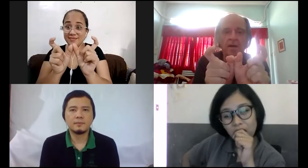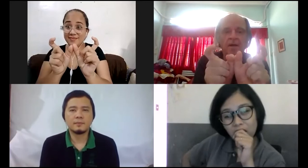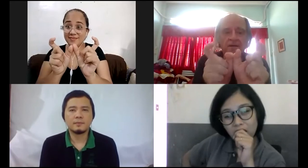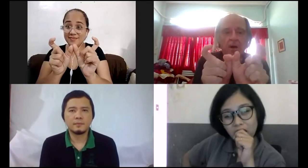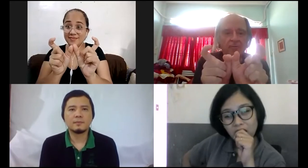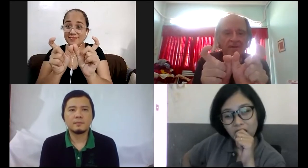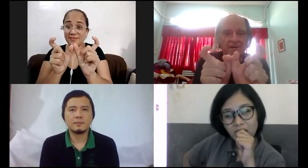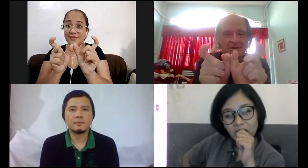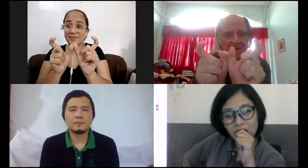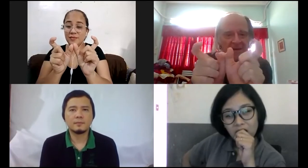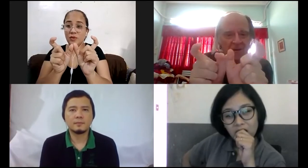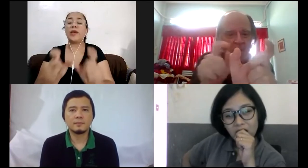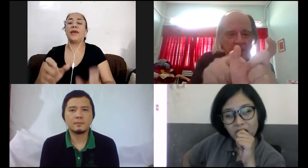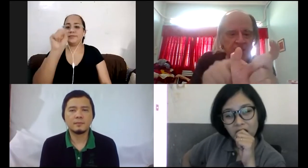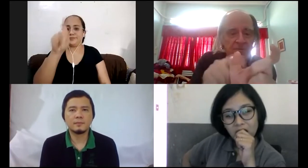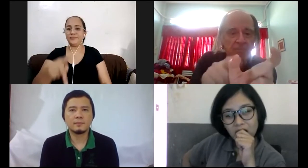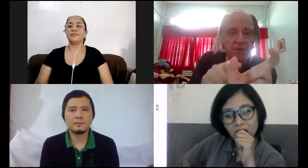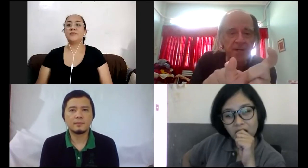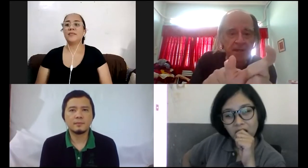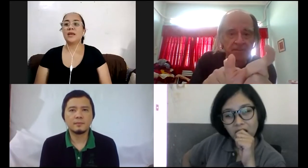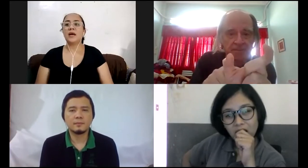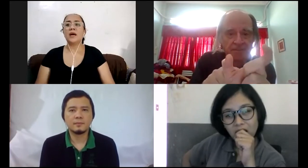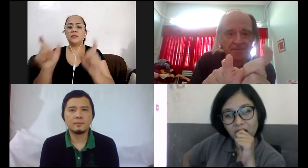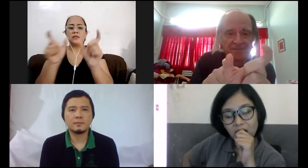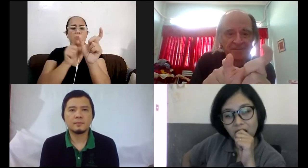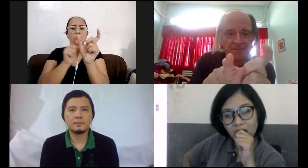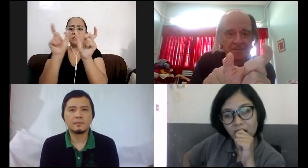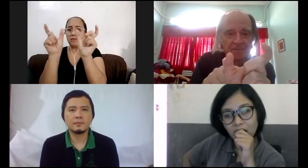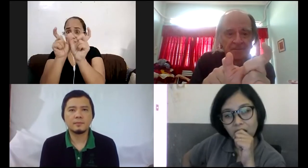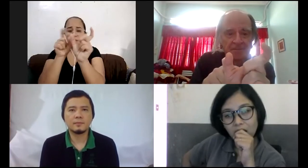Okay, so what does this represent?